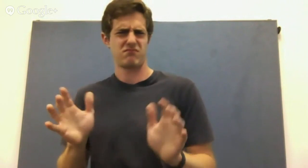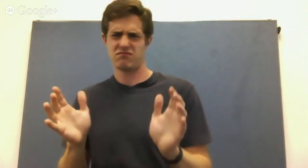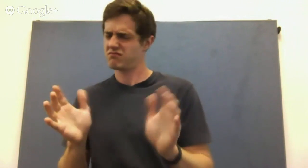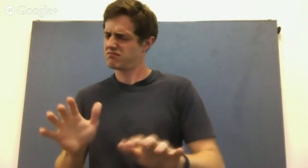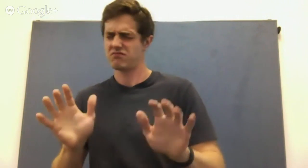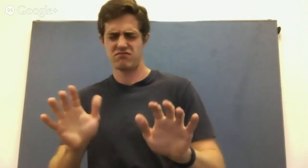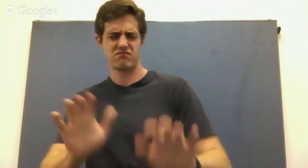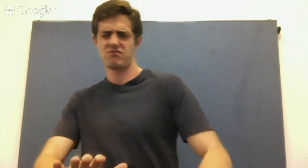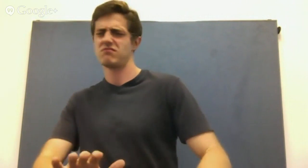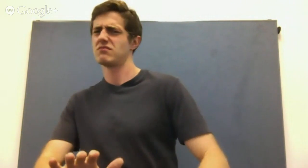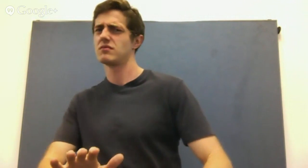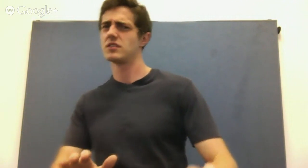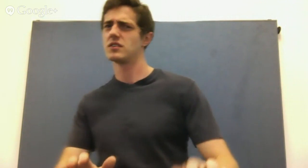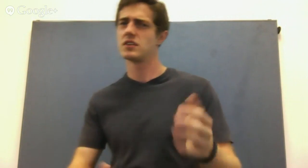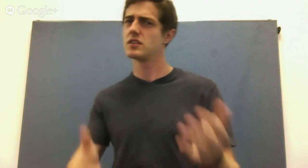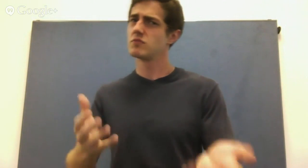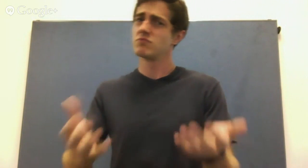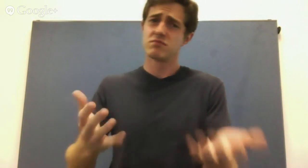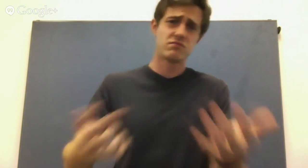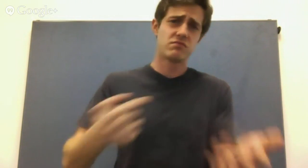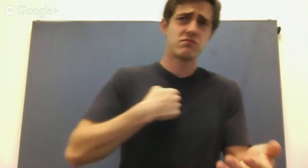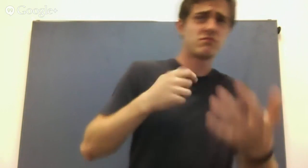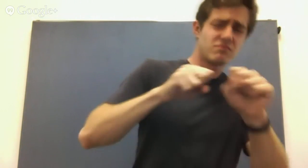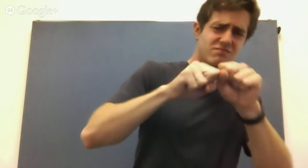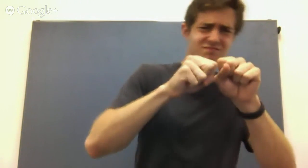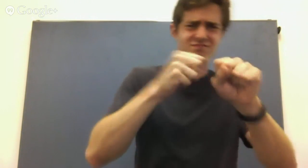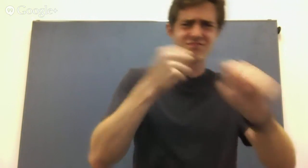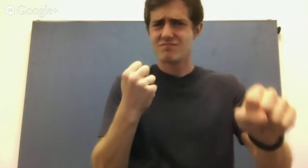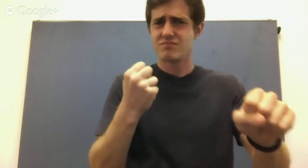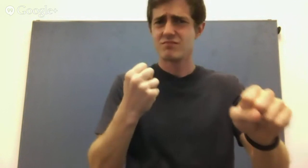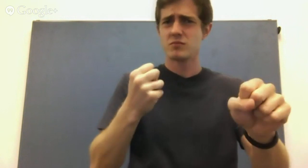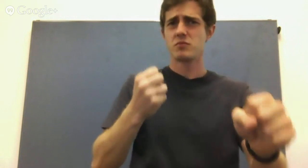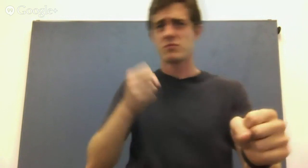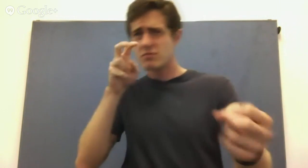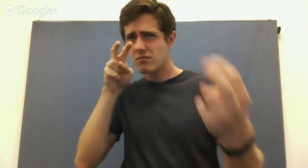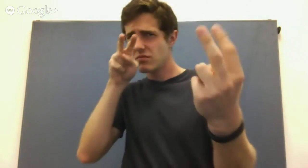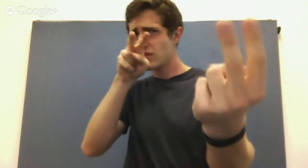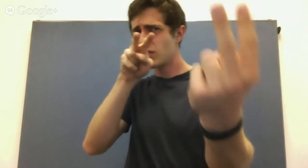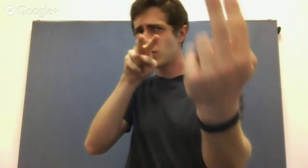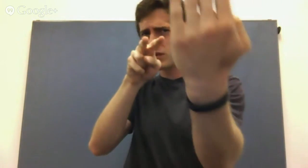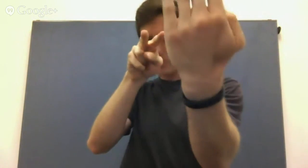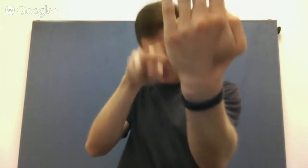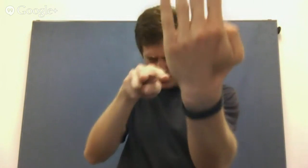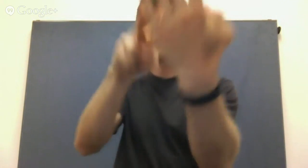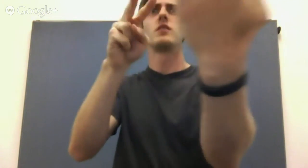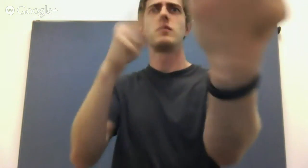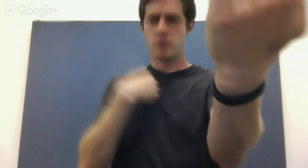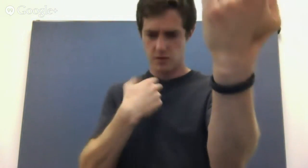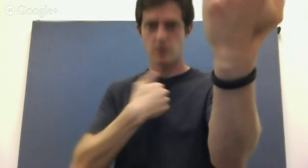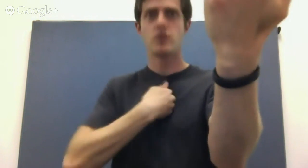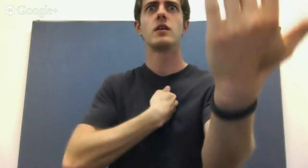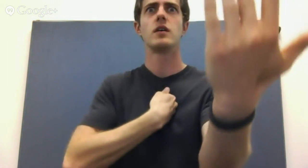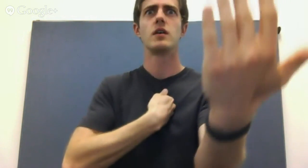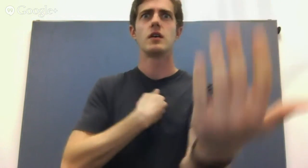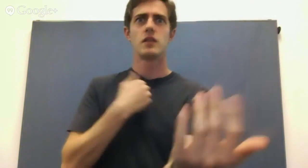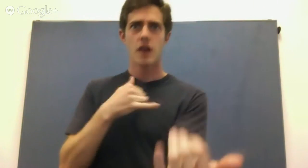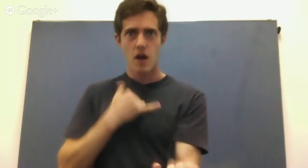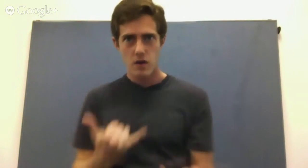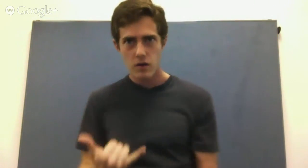emo. And people say I'm error. I see my soul in the mirror. And now you